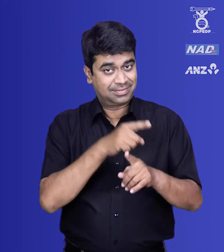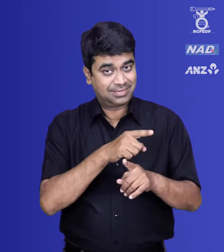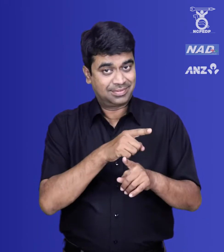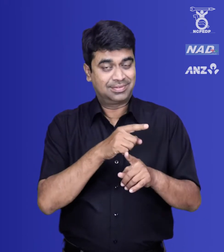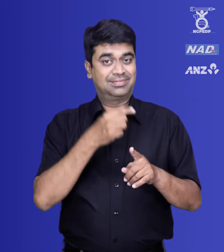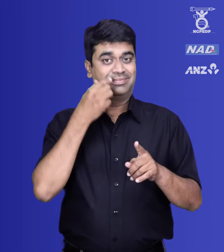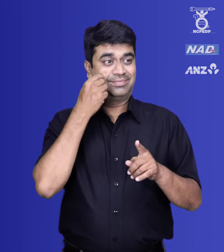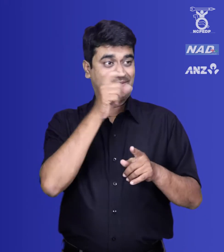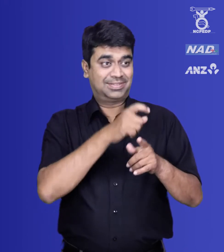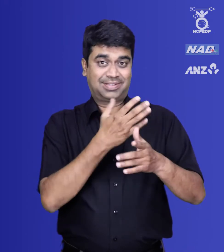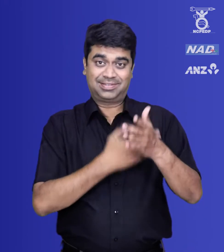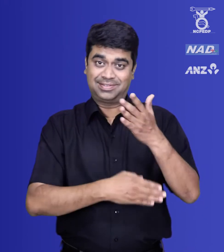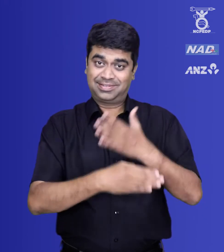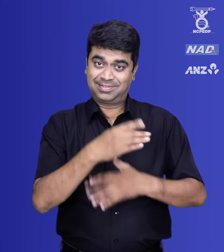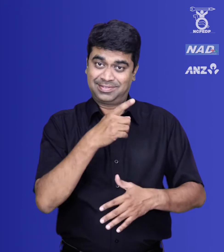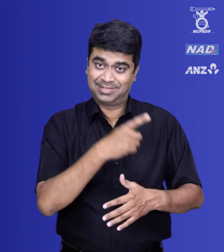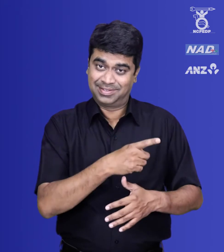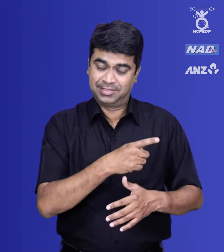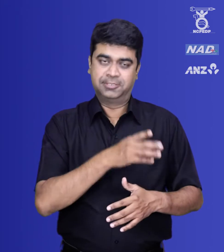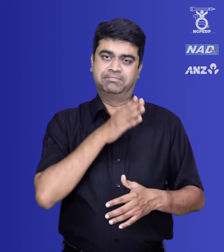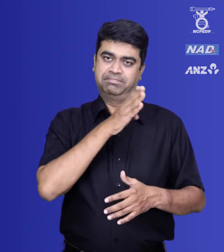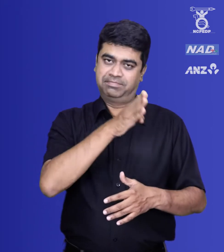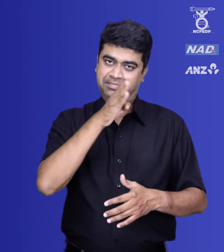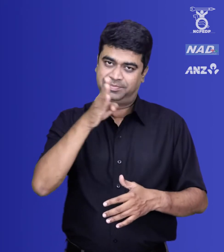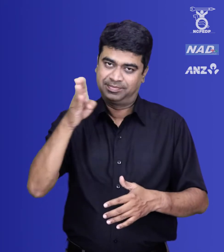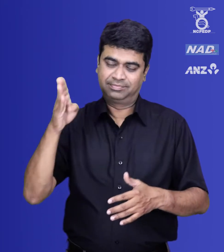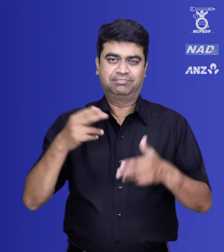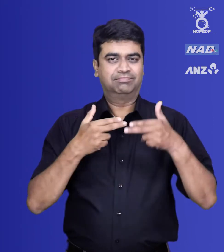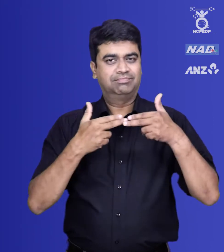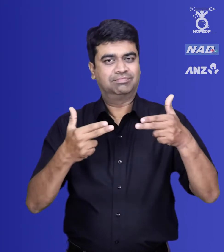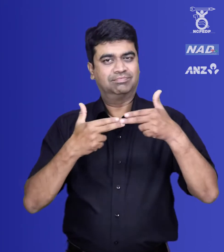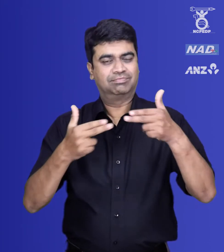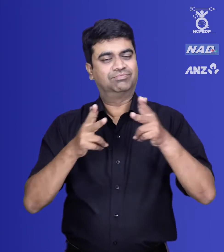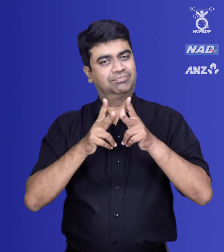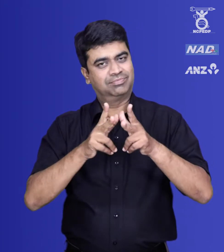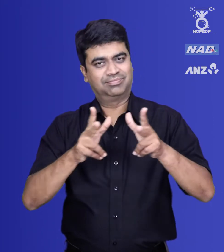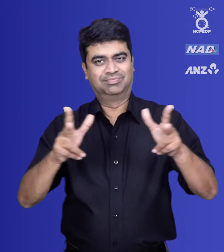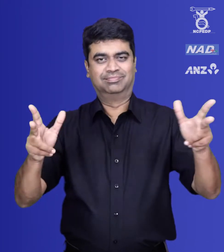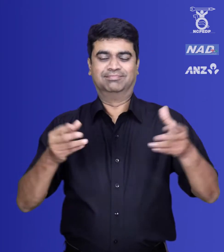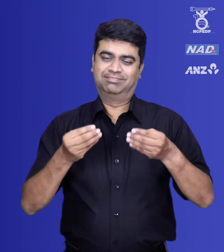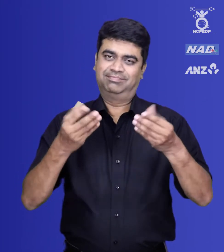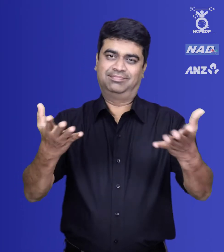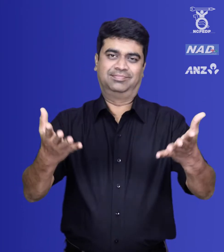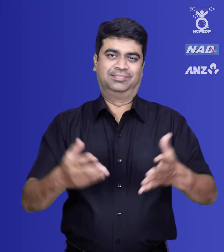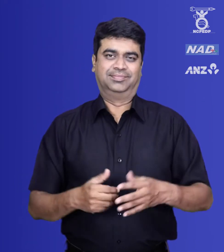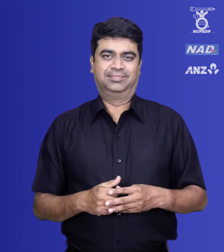with disabilities to employers, administrators and co-workers.